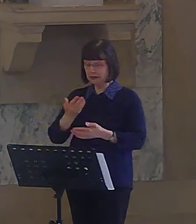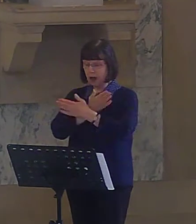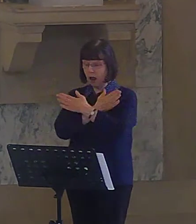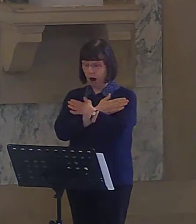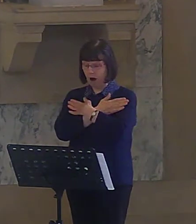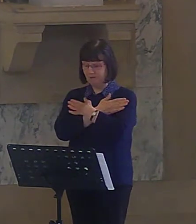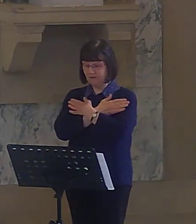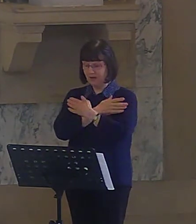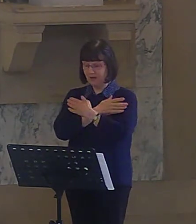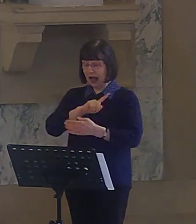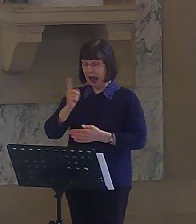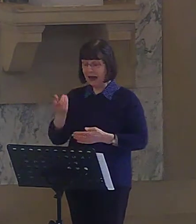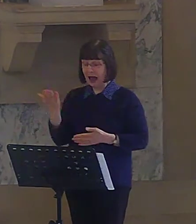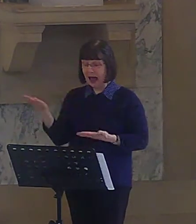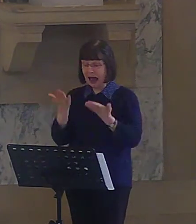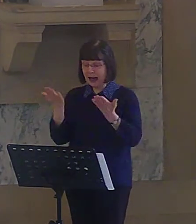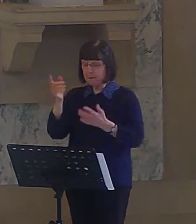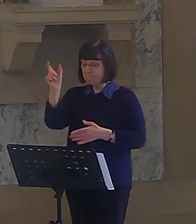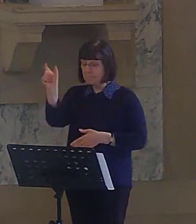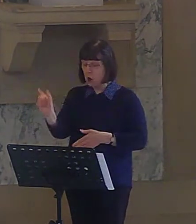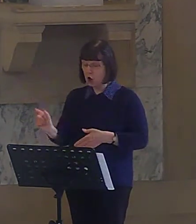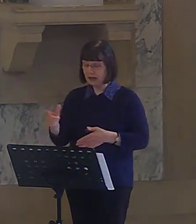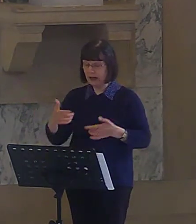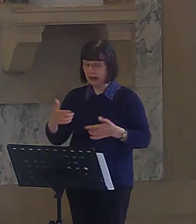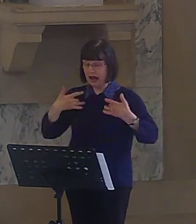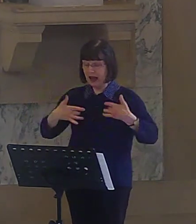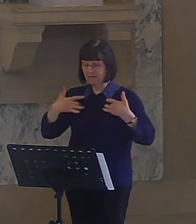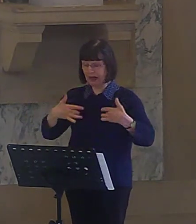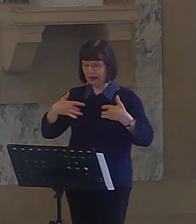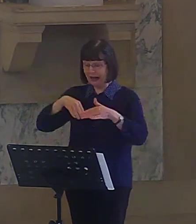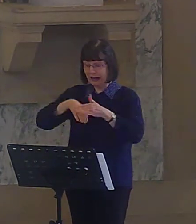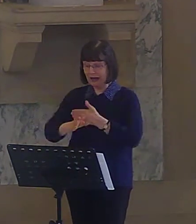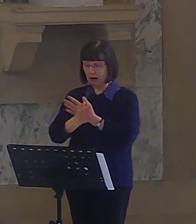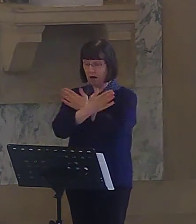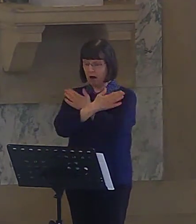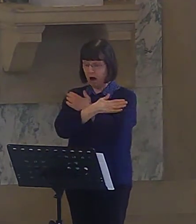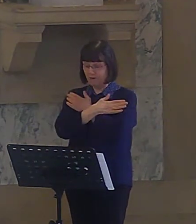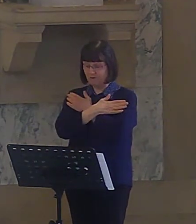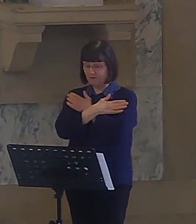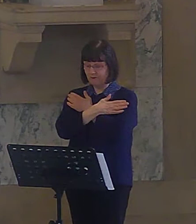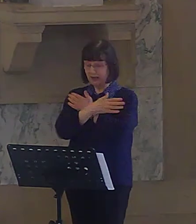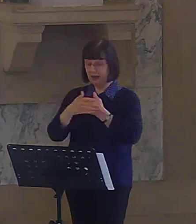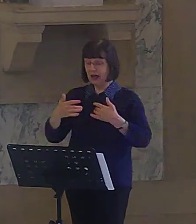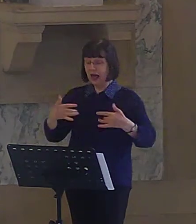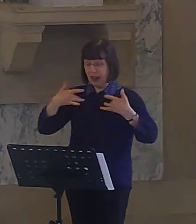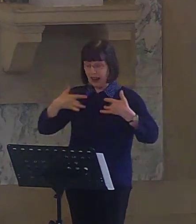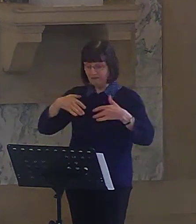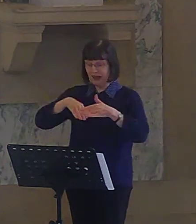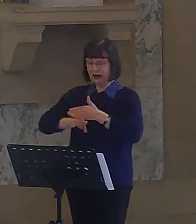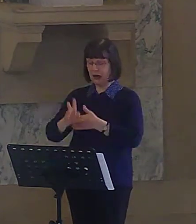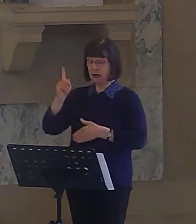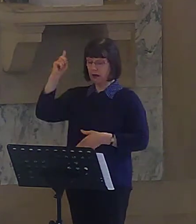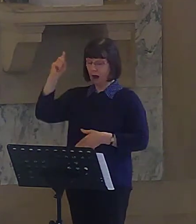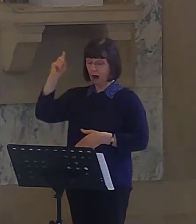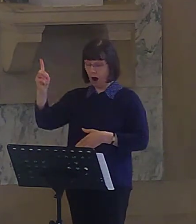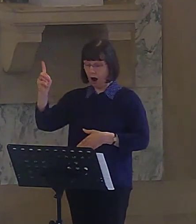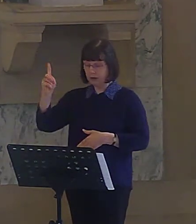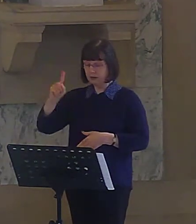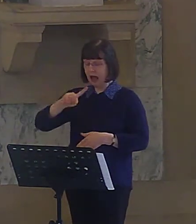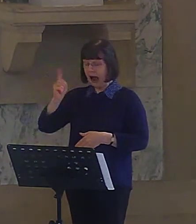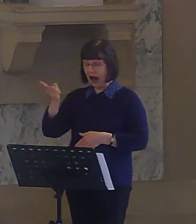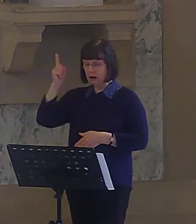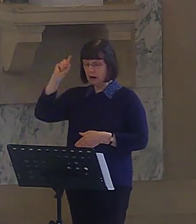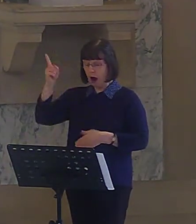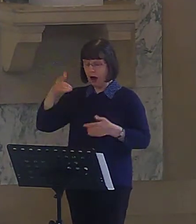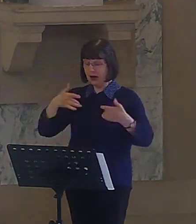God is love, and any person living in love lives in God, and God lives in